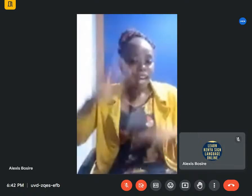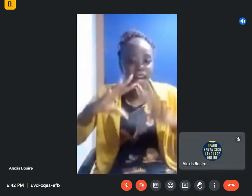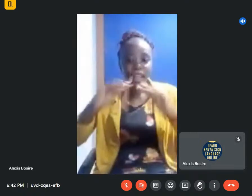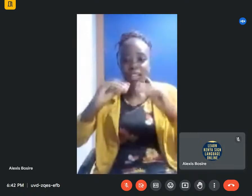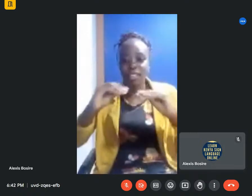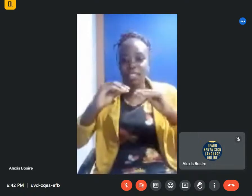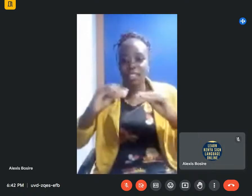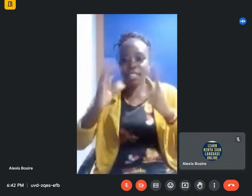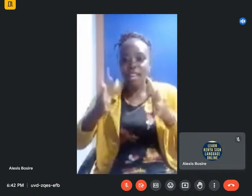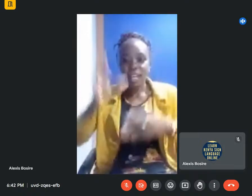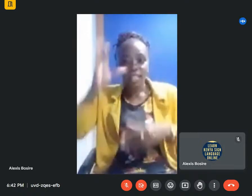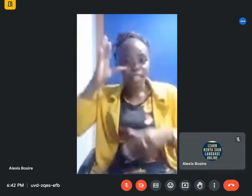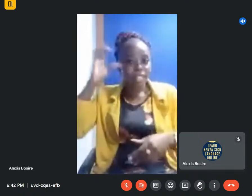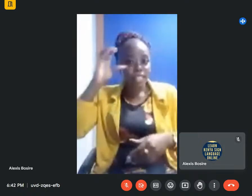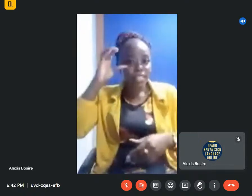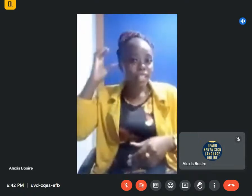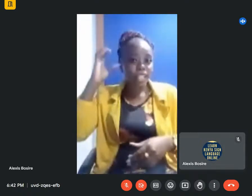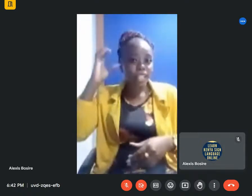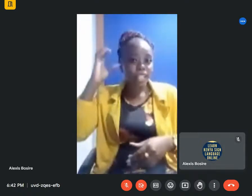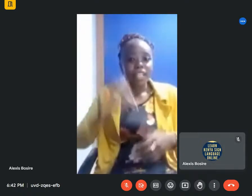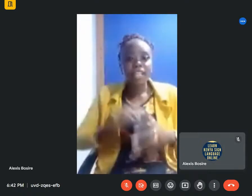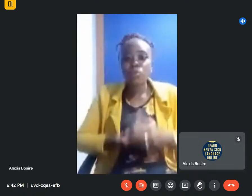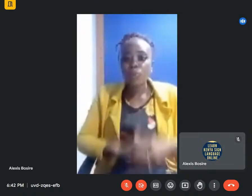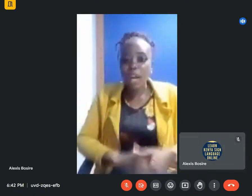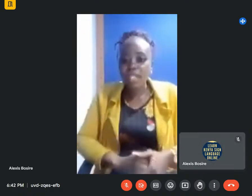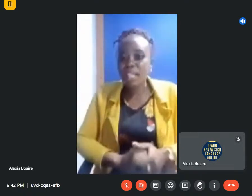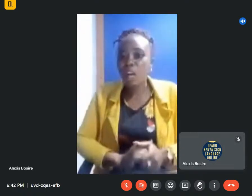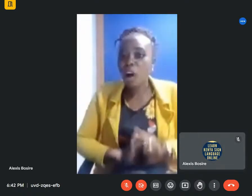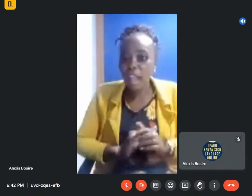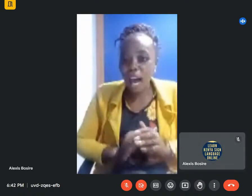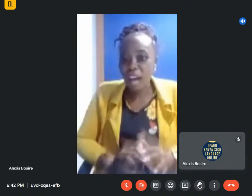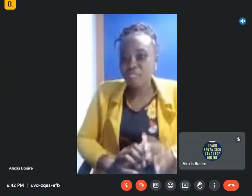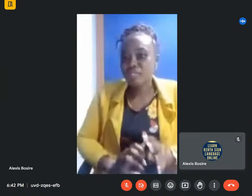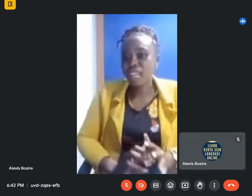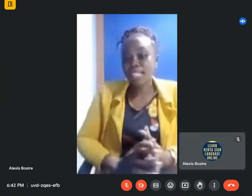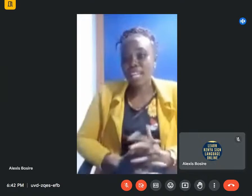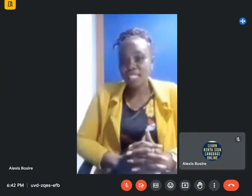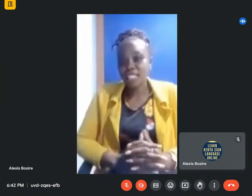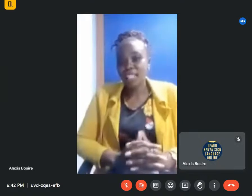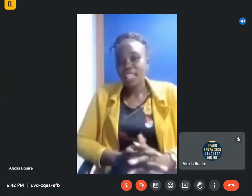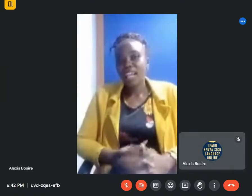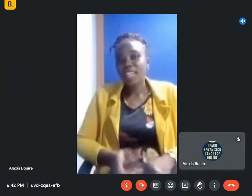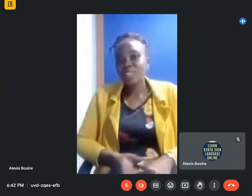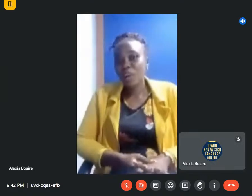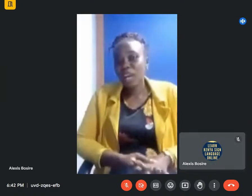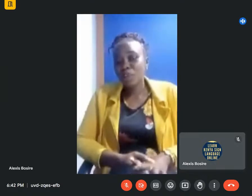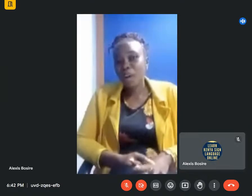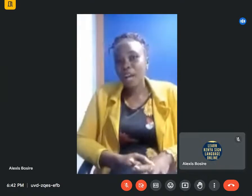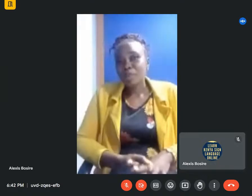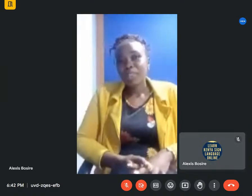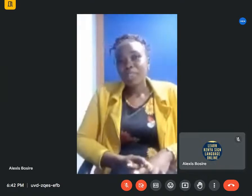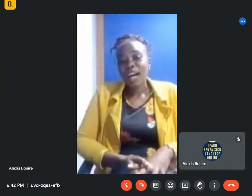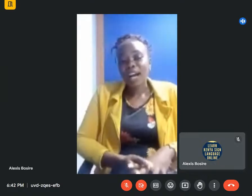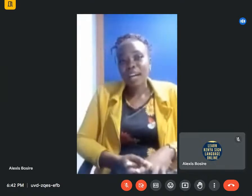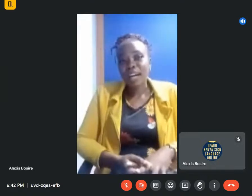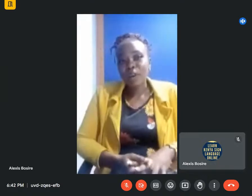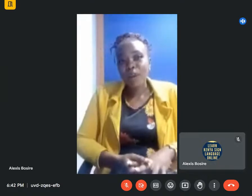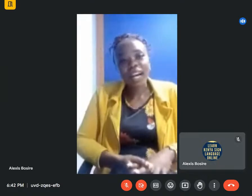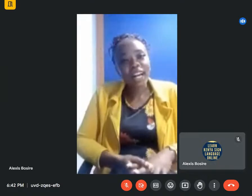Yeah, teacher, Christine. These words, they all have their signs. That is why we're